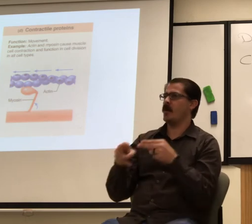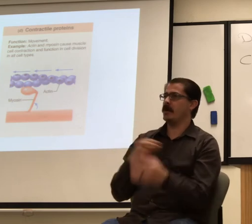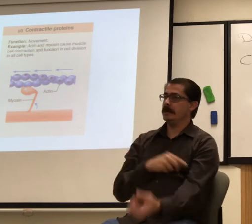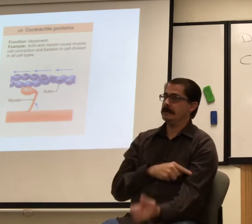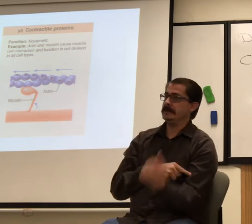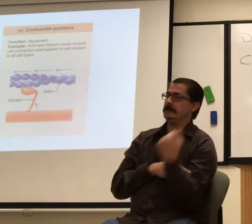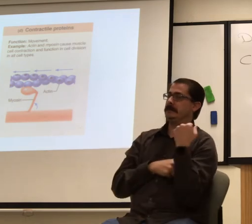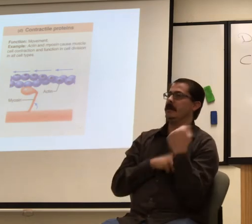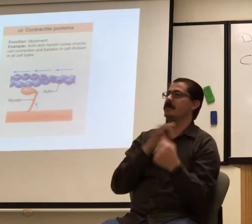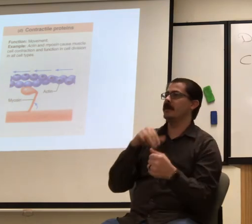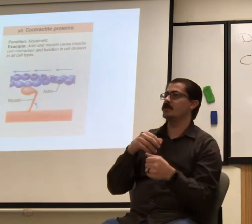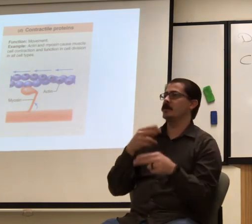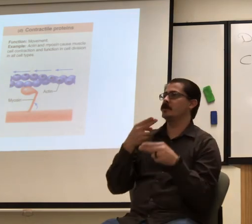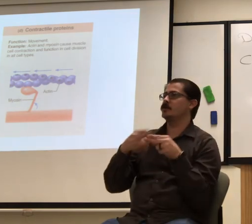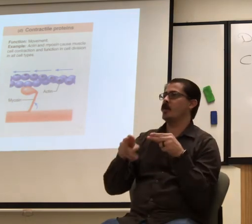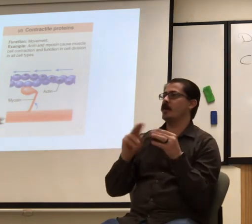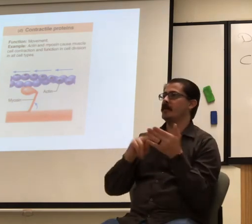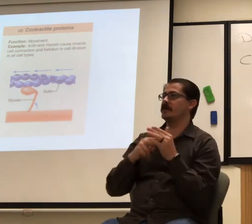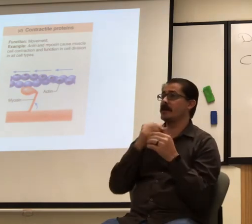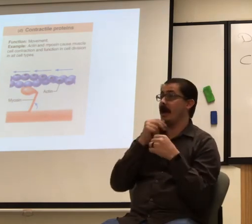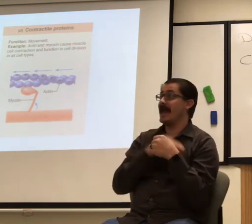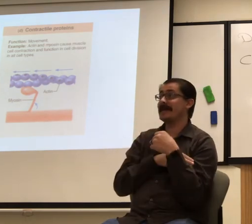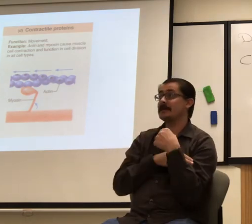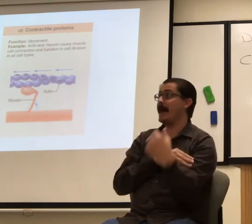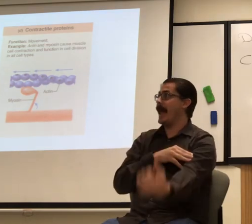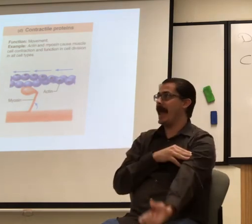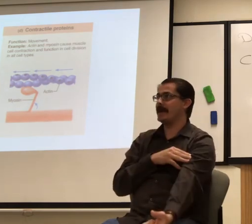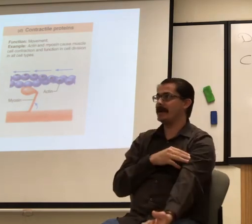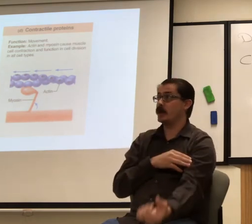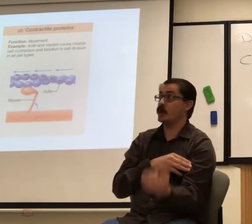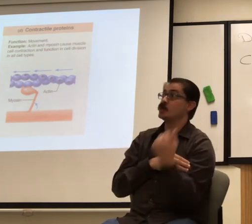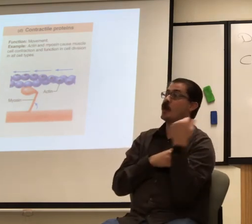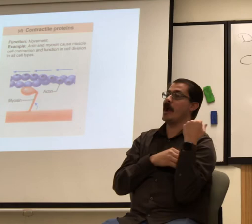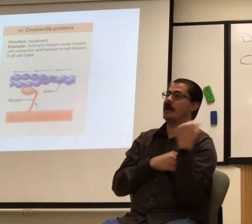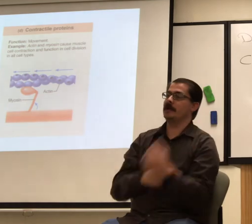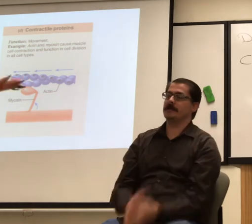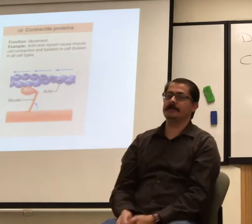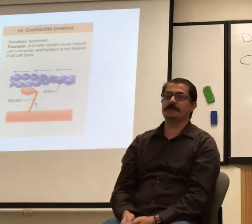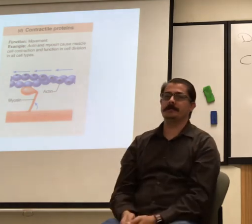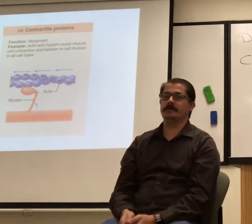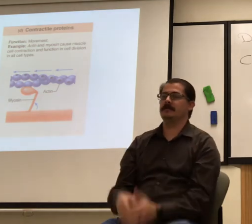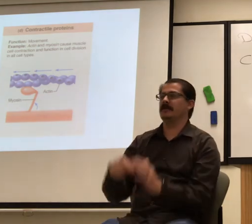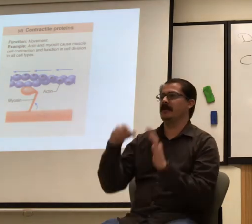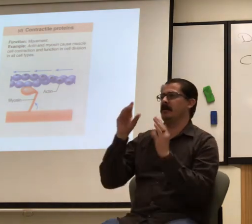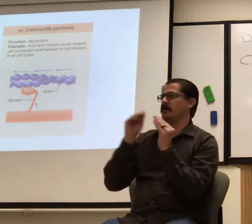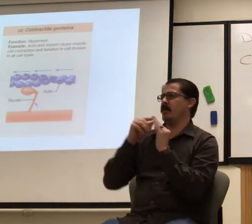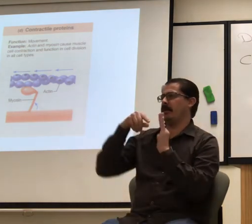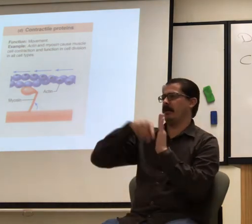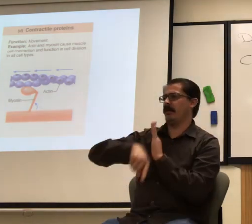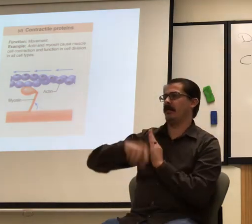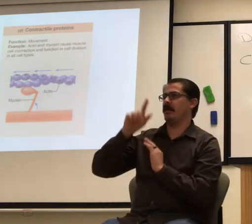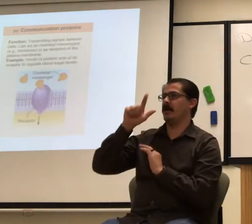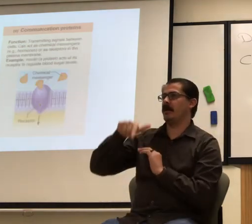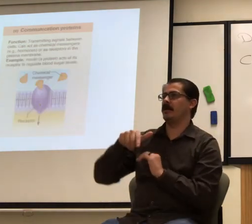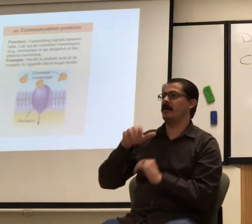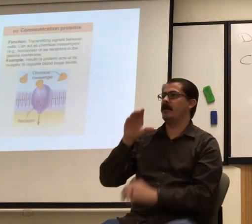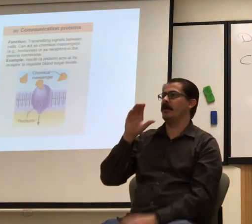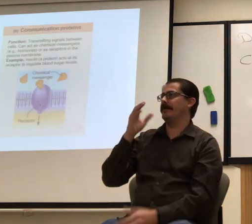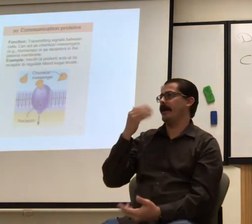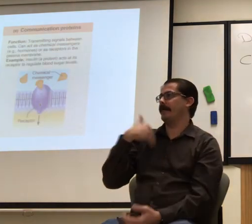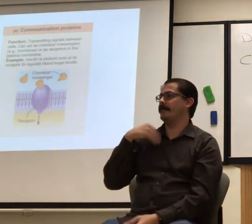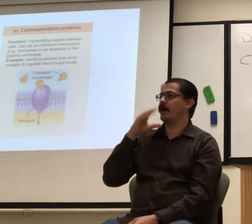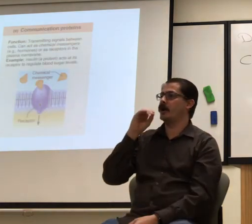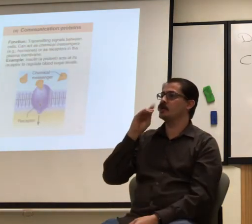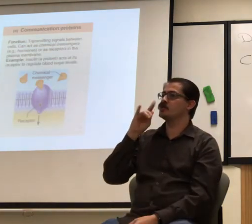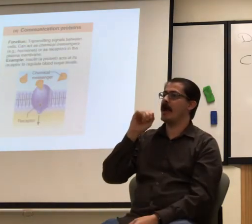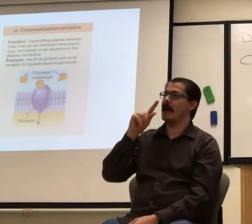means. Not expand, contract. So the details of that later. There's contractile proteins.